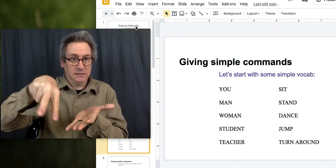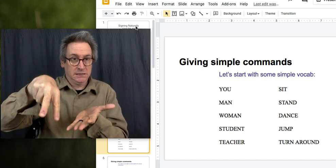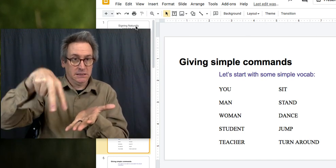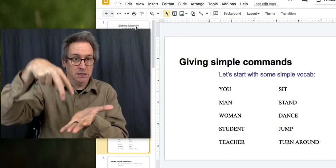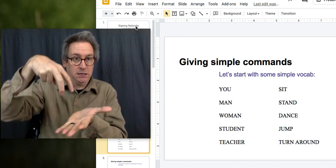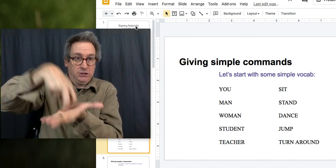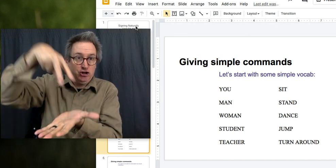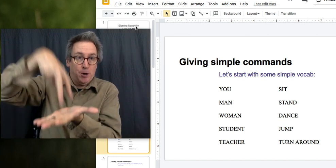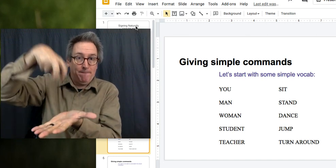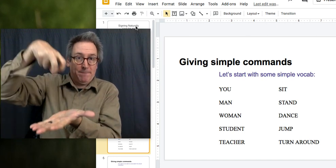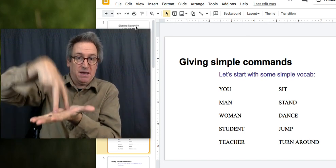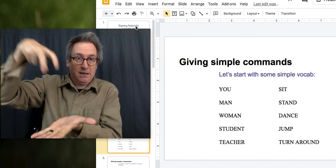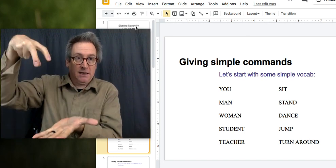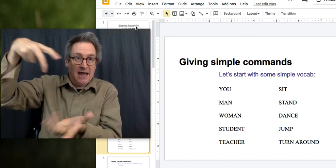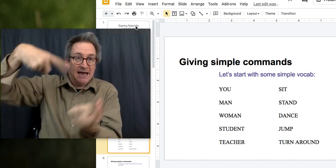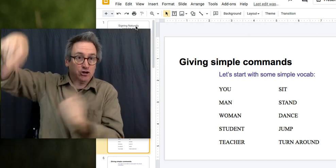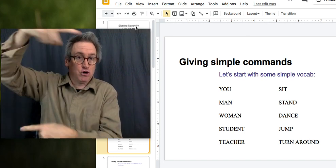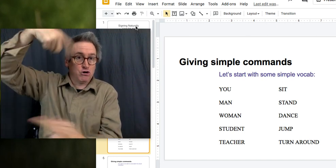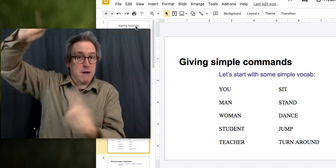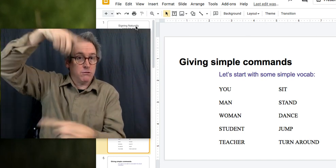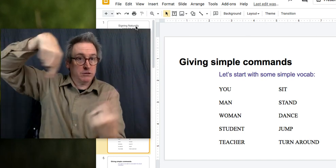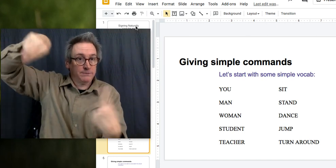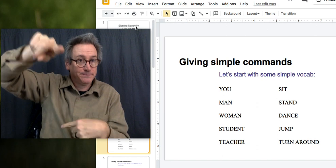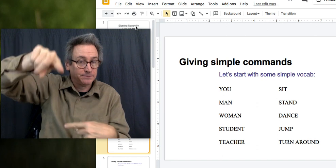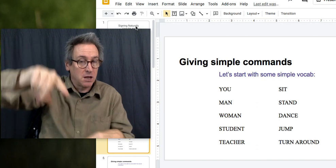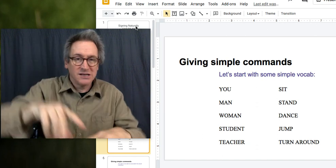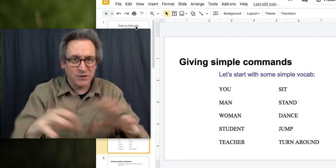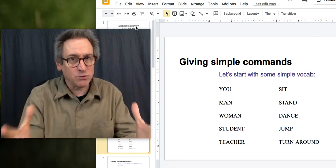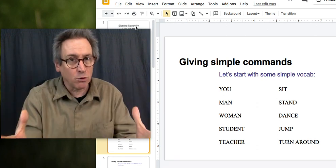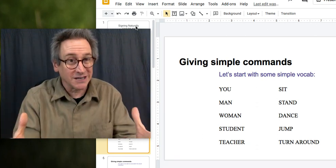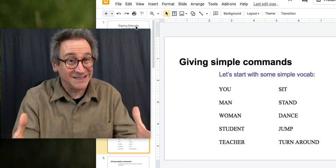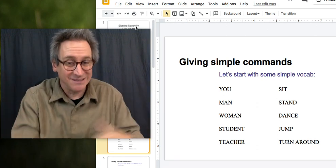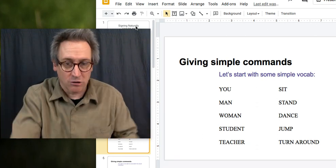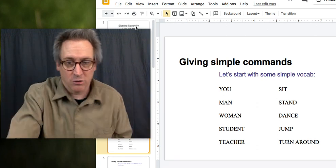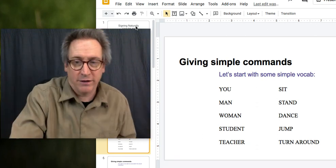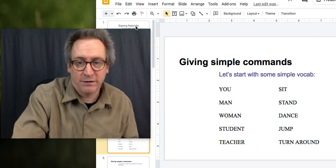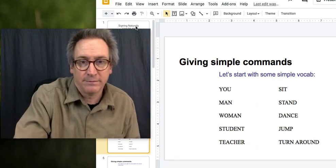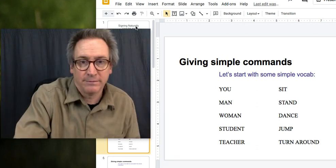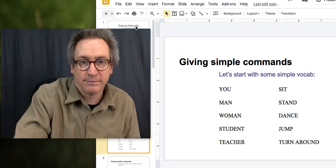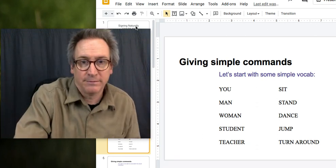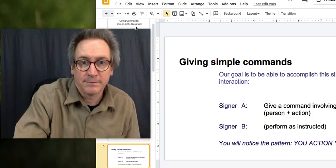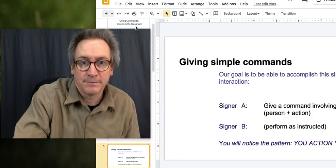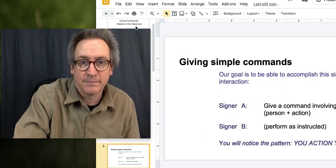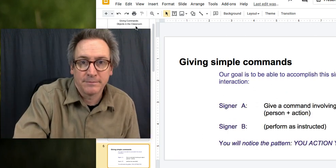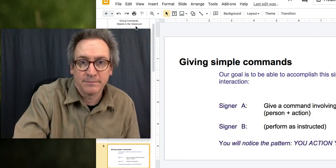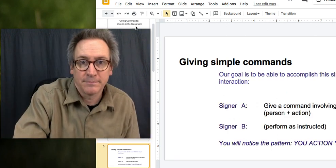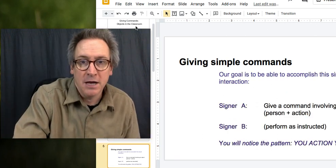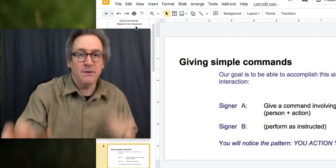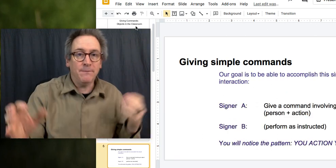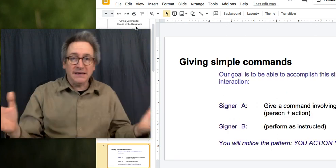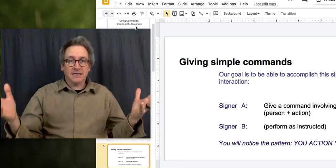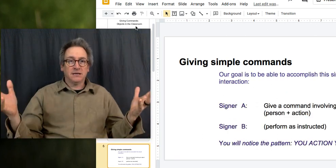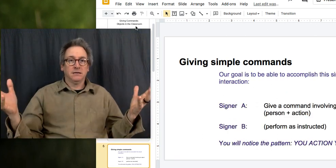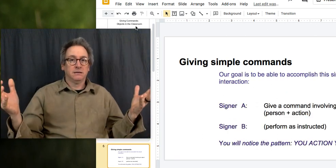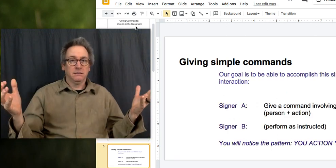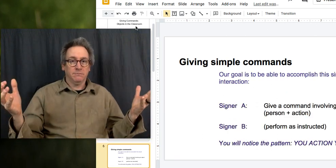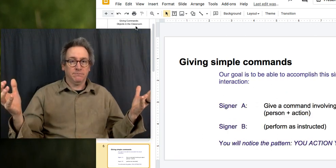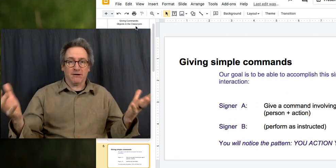dance, jump, and turn around. So that's what we're going to start with. And the